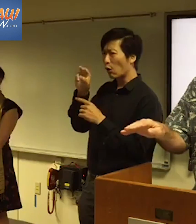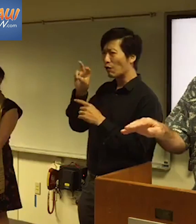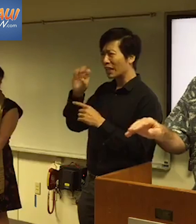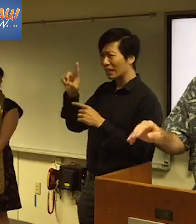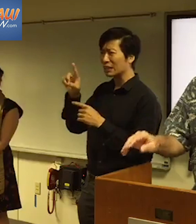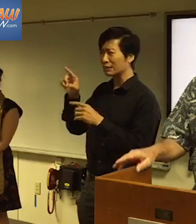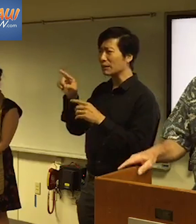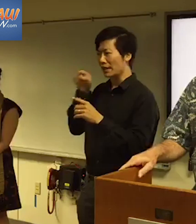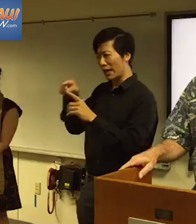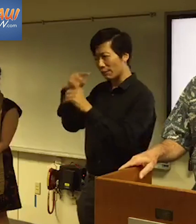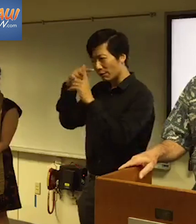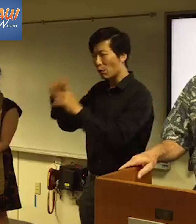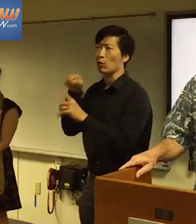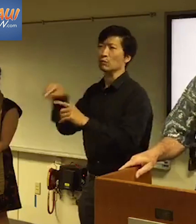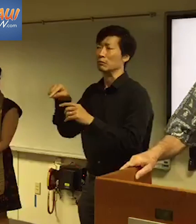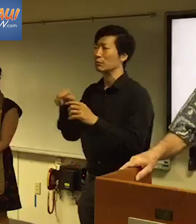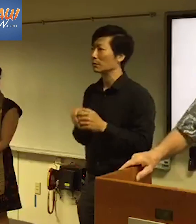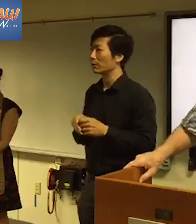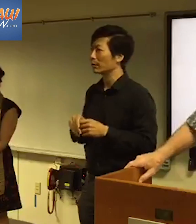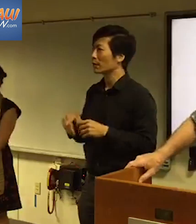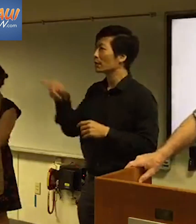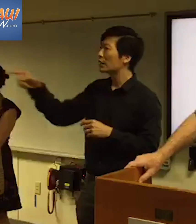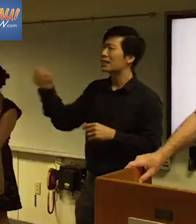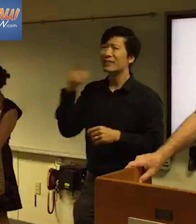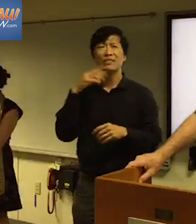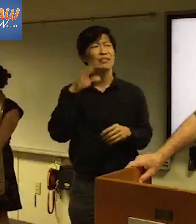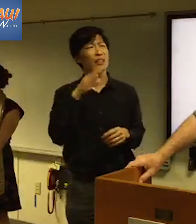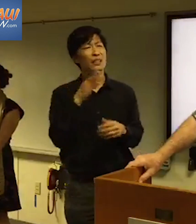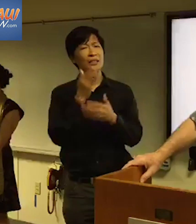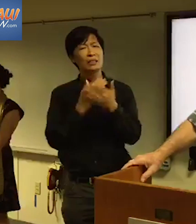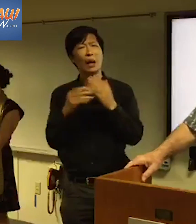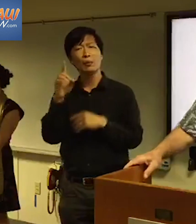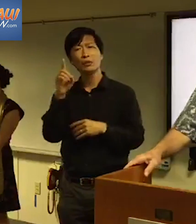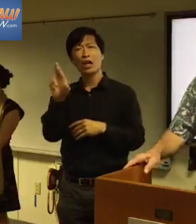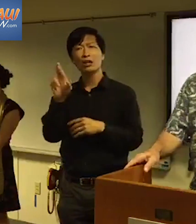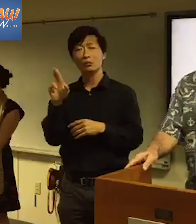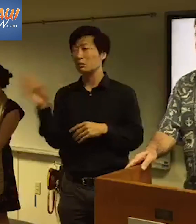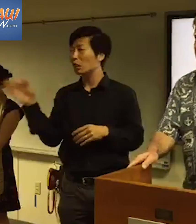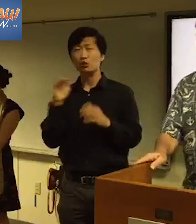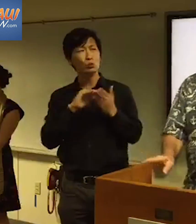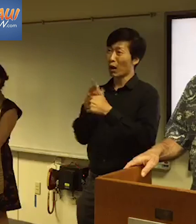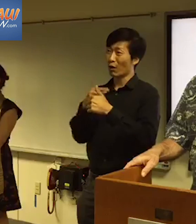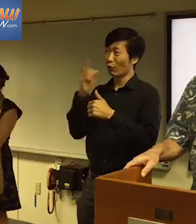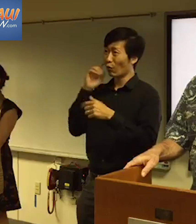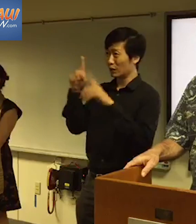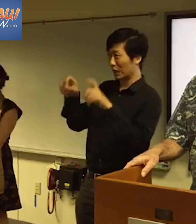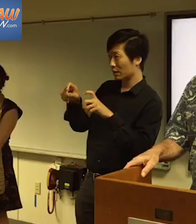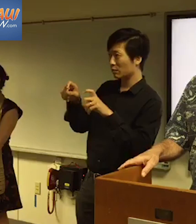know that the person did not have close contact with anyone here since falling ill. So that's good news for us.